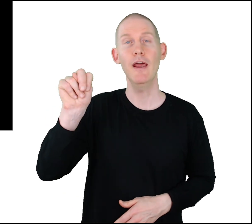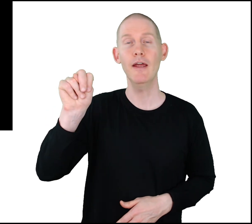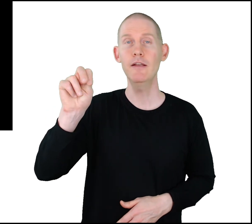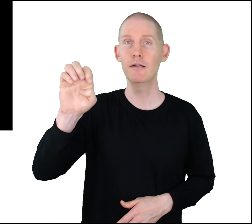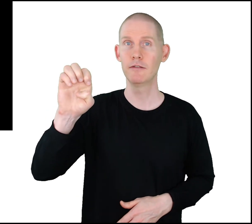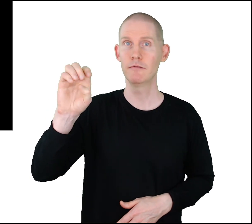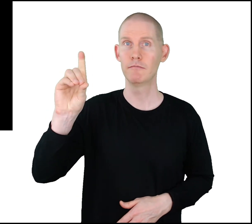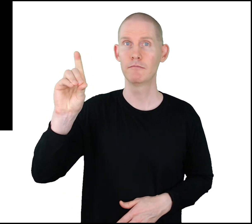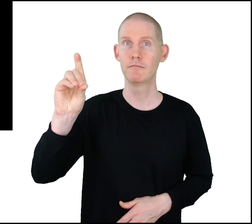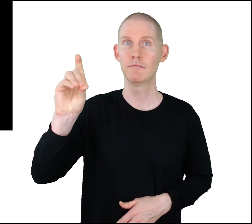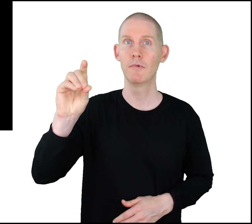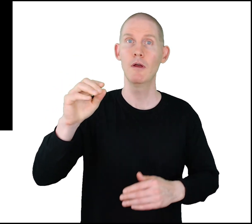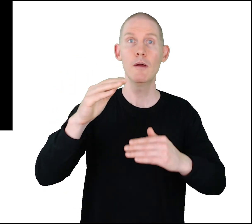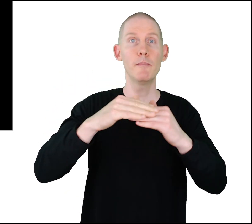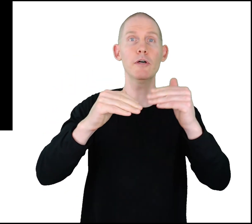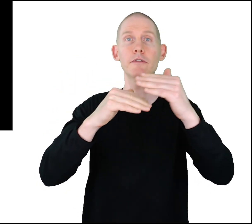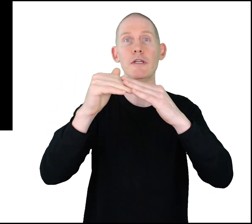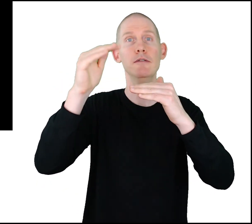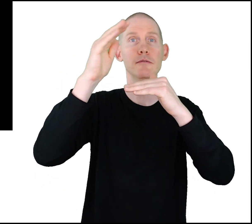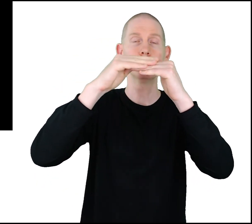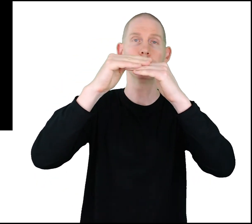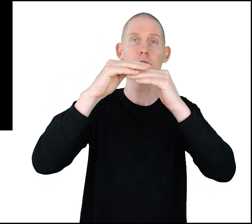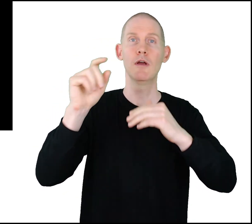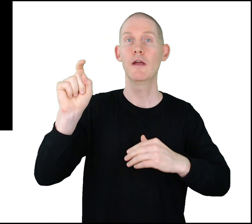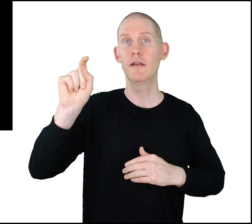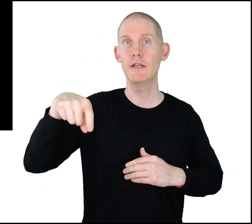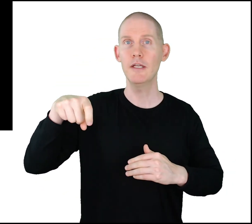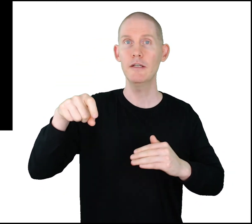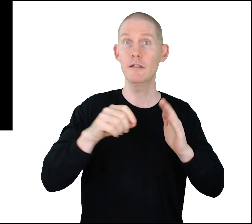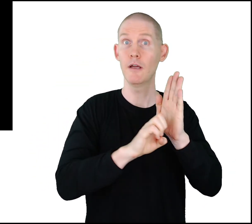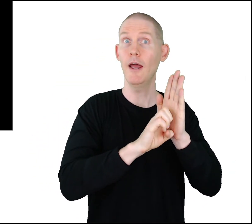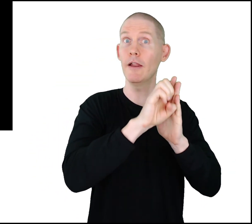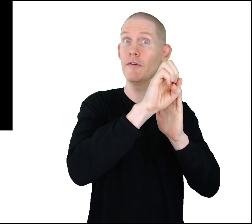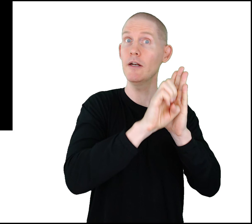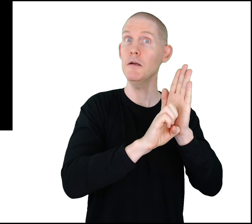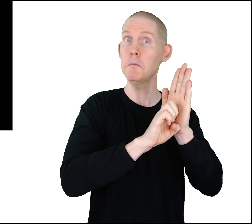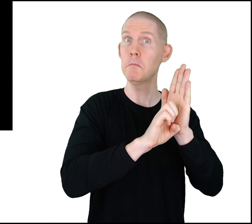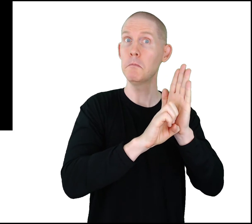Ned building need elevator.